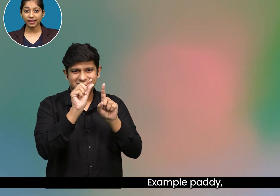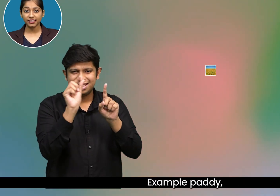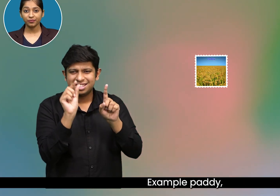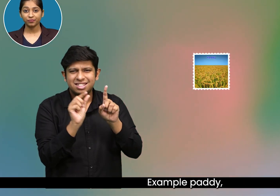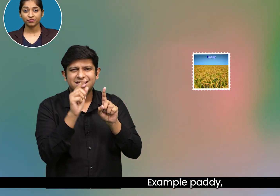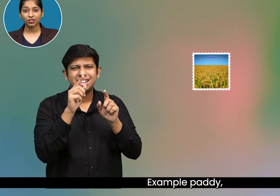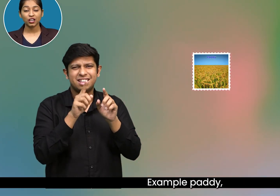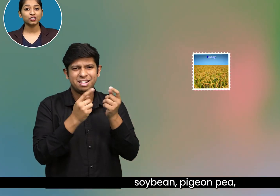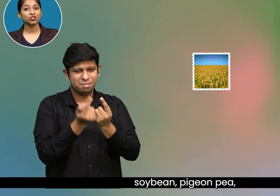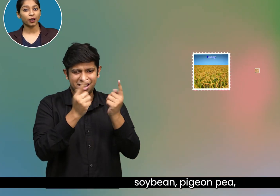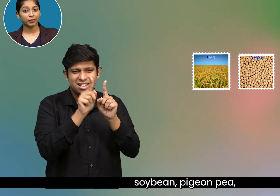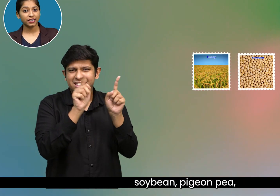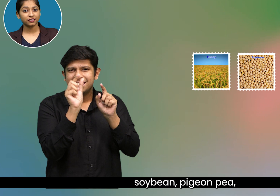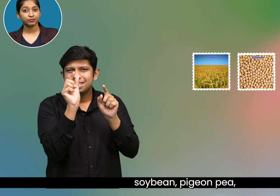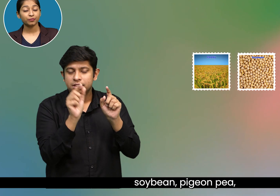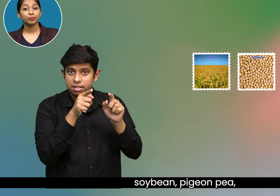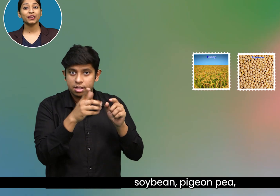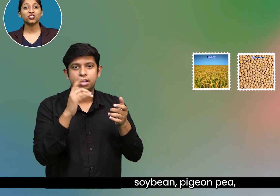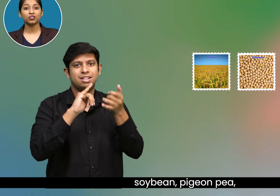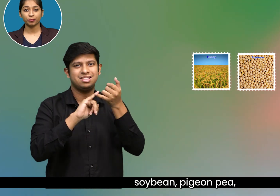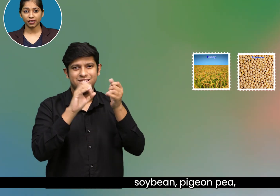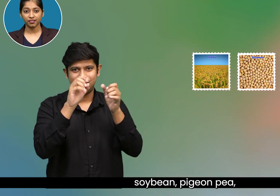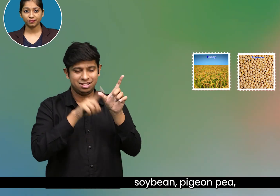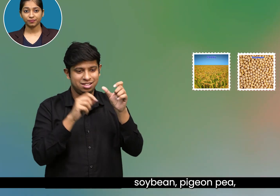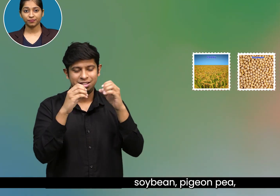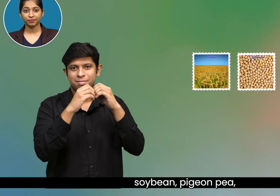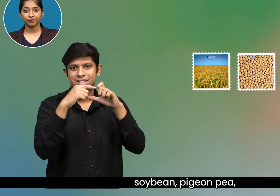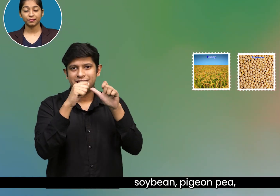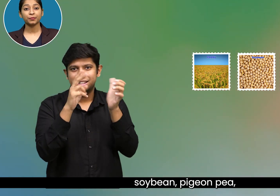Example, paddy, soybean, pigeon pea,